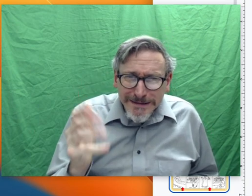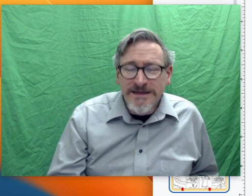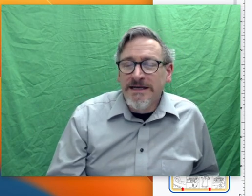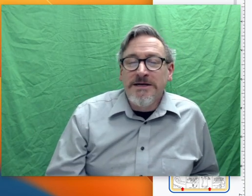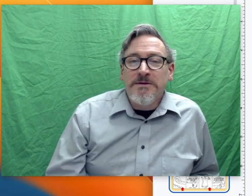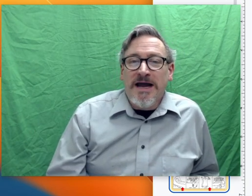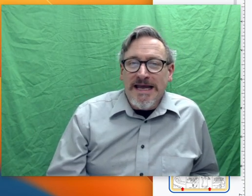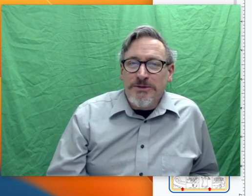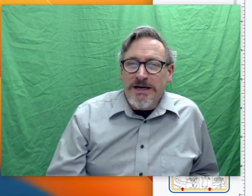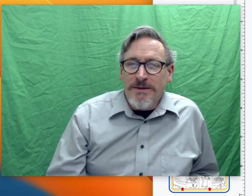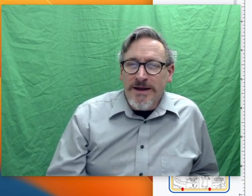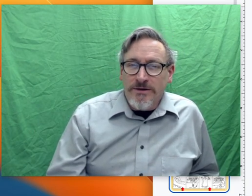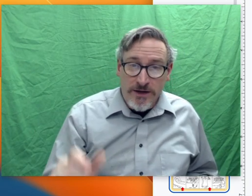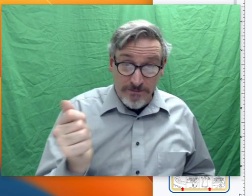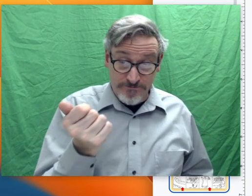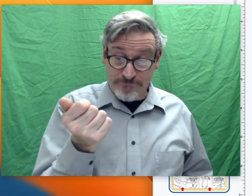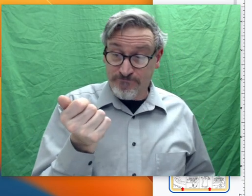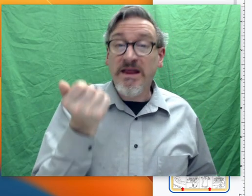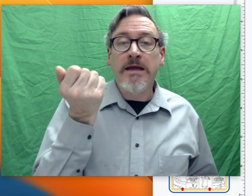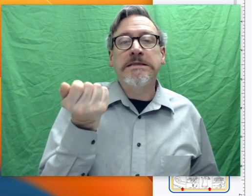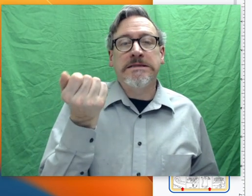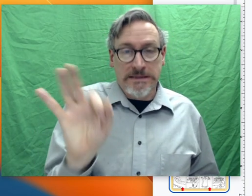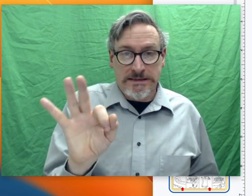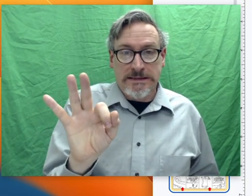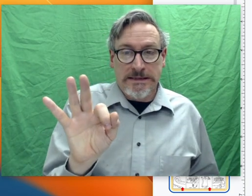What? I can't do it on command. Okay.